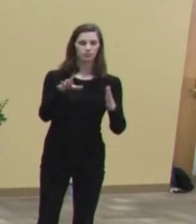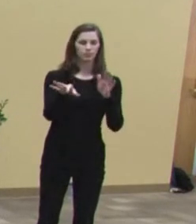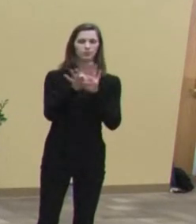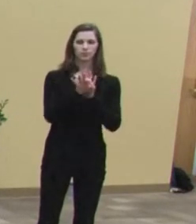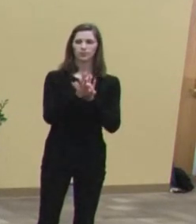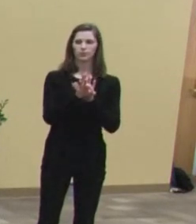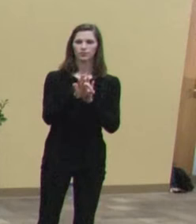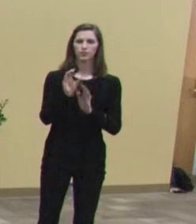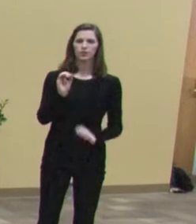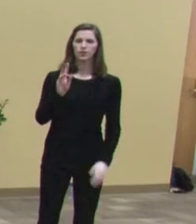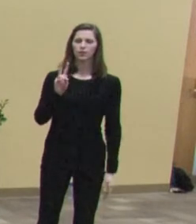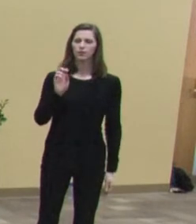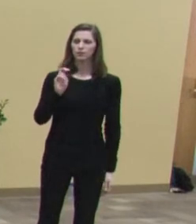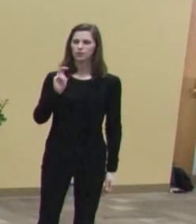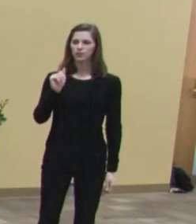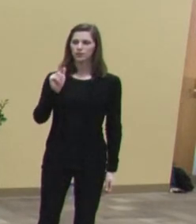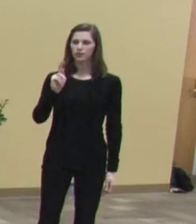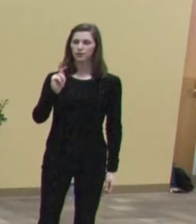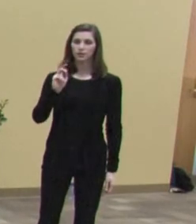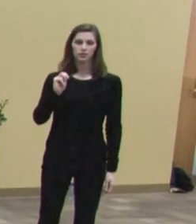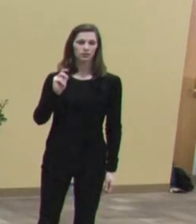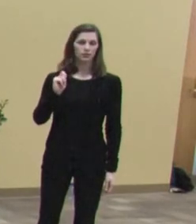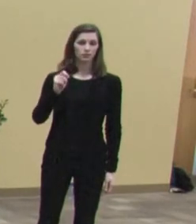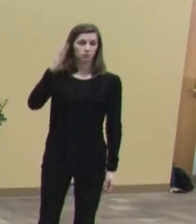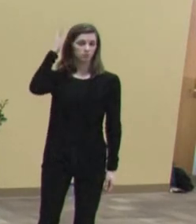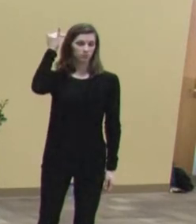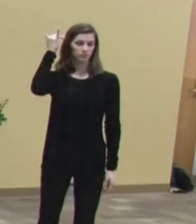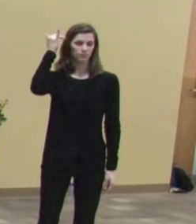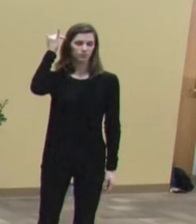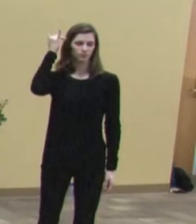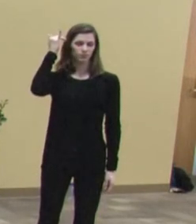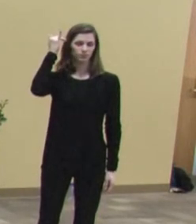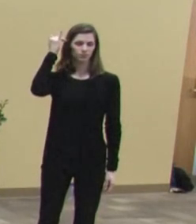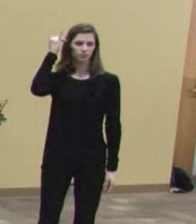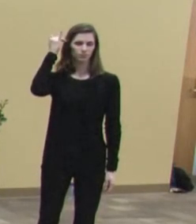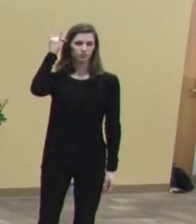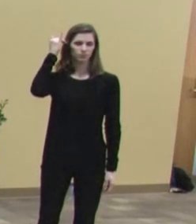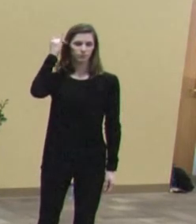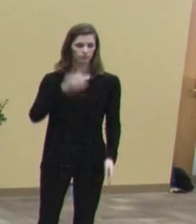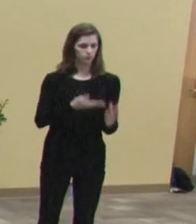because they have been planning their hiring policies,